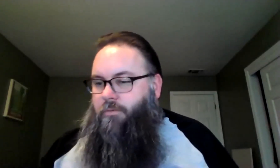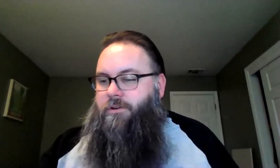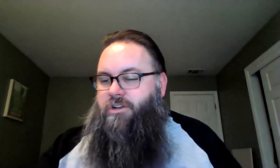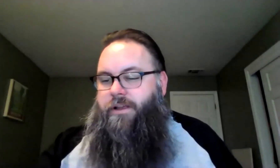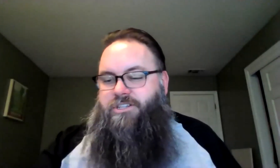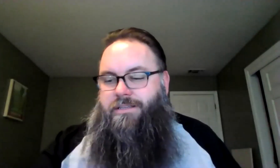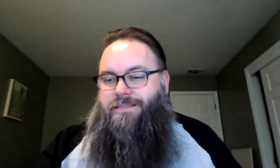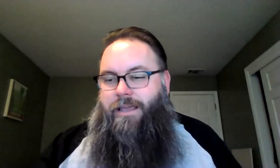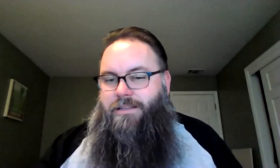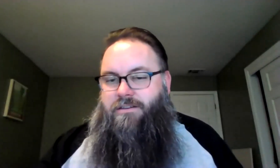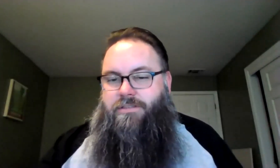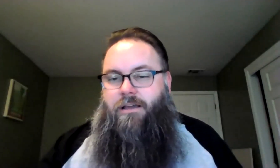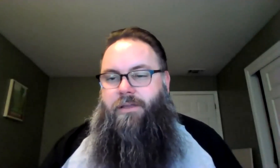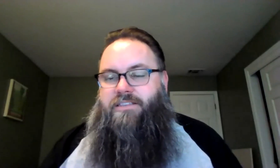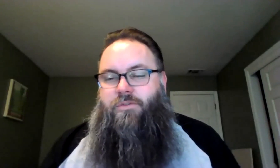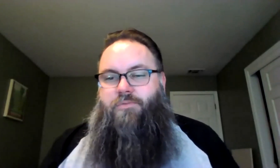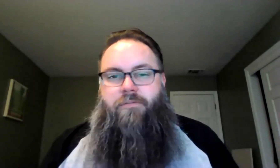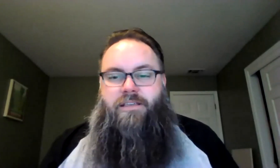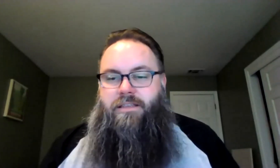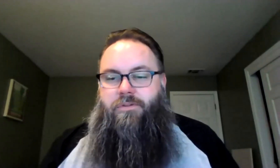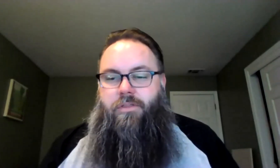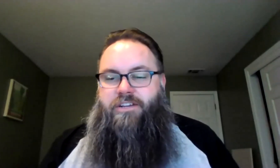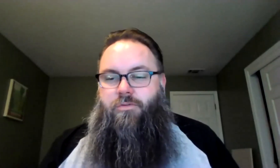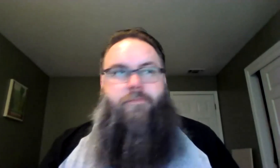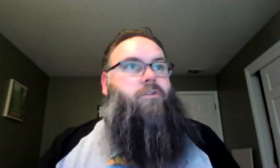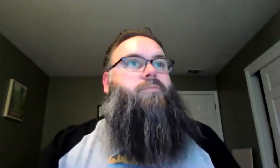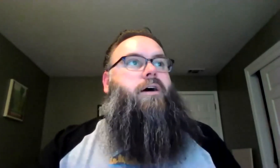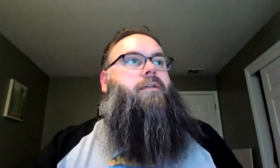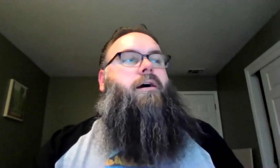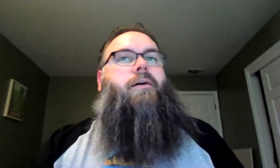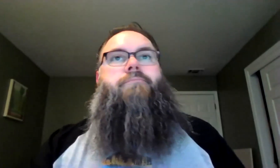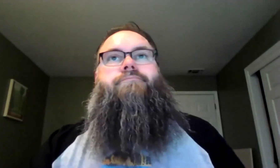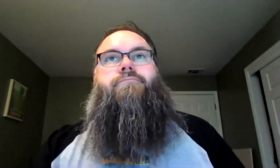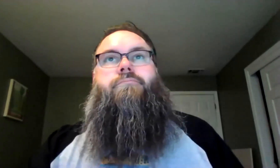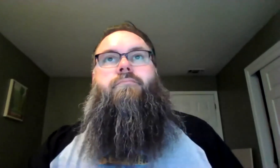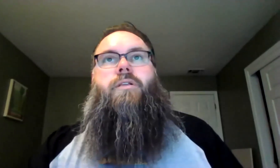the revenue generation in the state, and so it's not going to be as it was previously with all the extra revenue. But